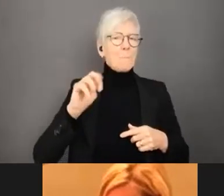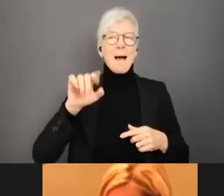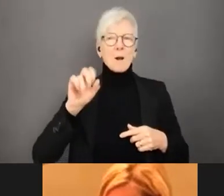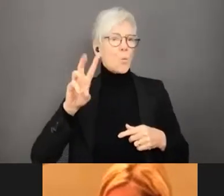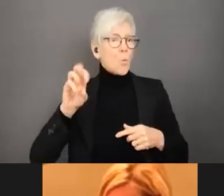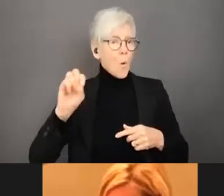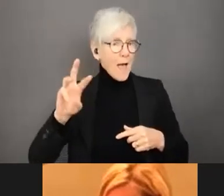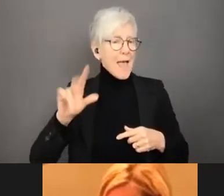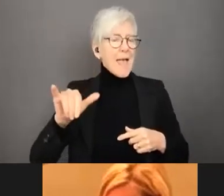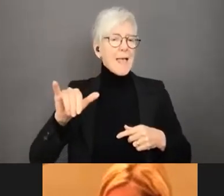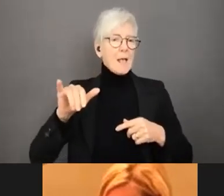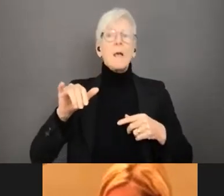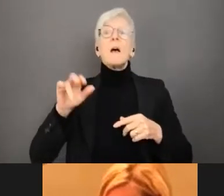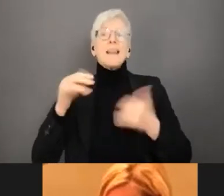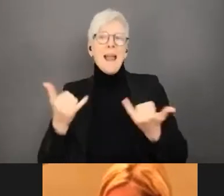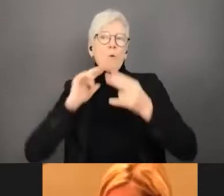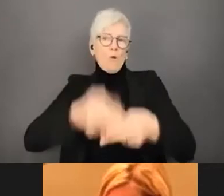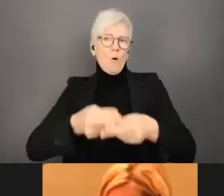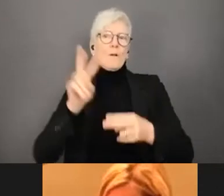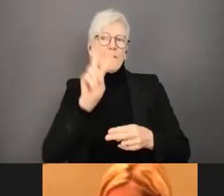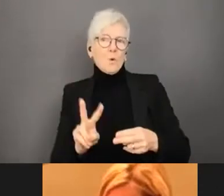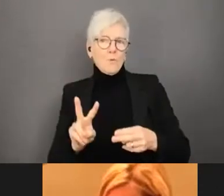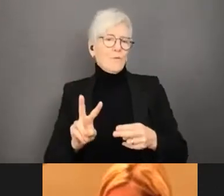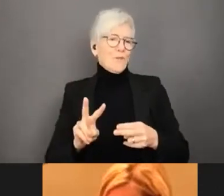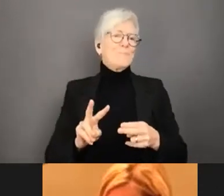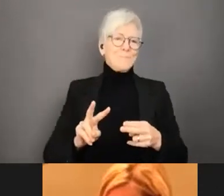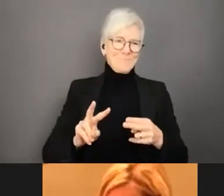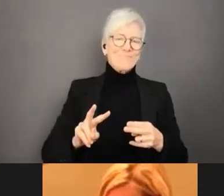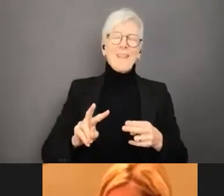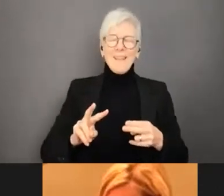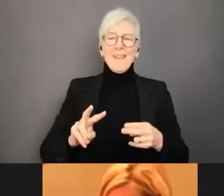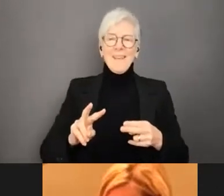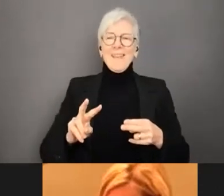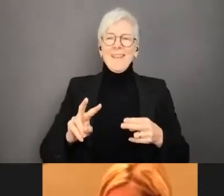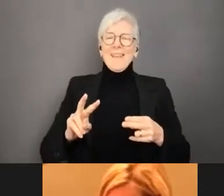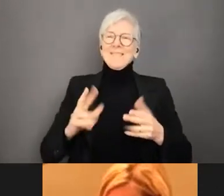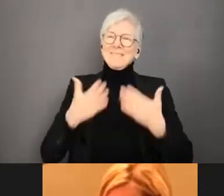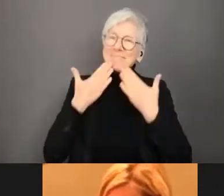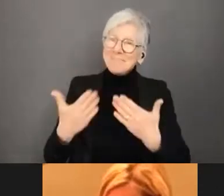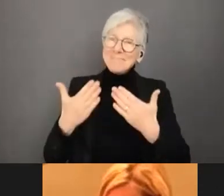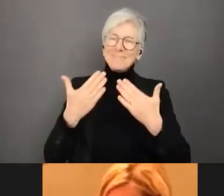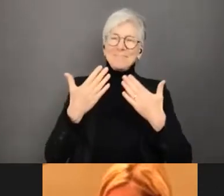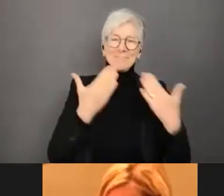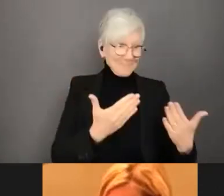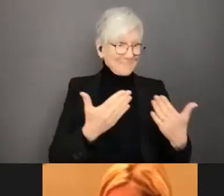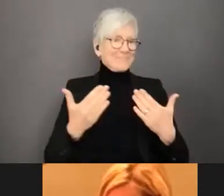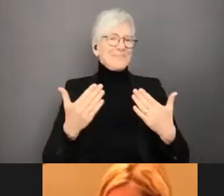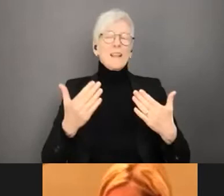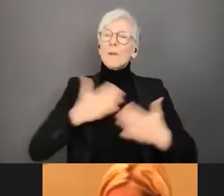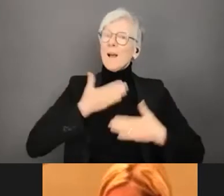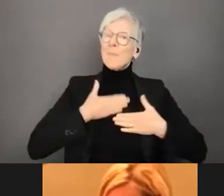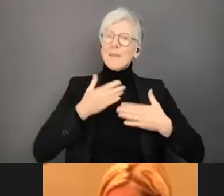nations, known as Vancouver today. So thank you both. I am so pleased to have you present this national